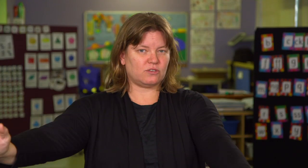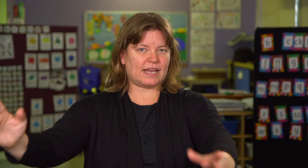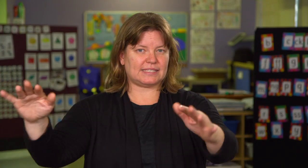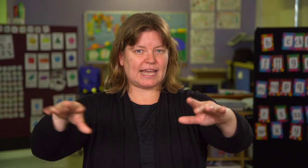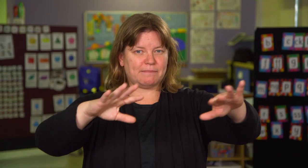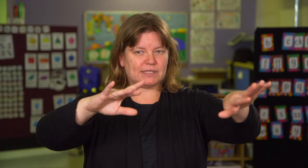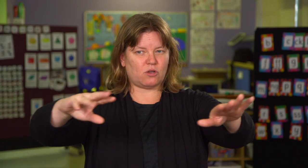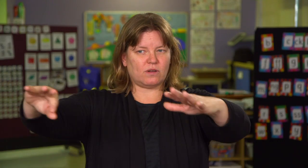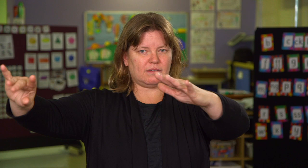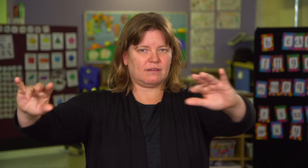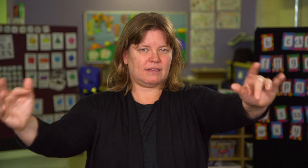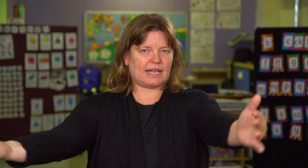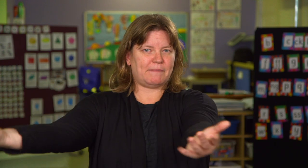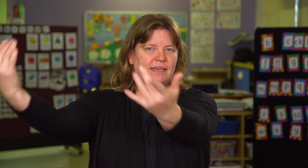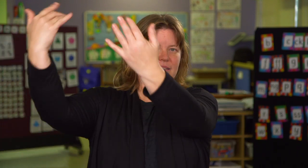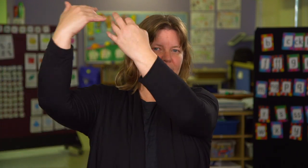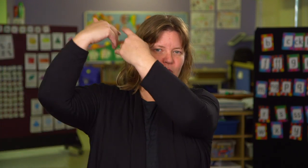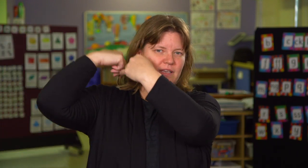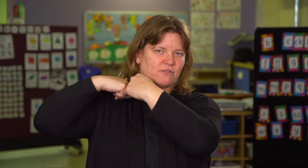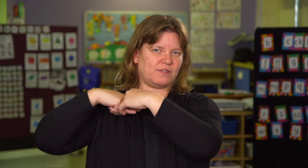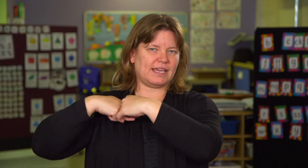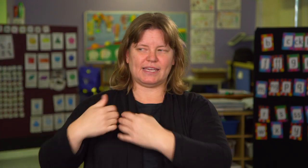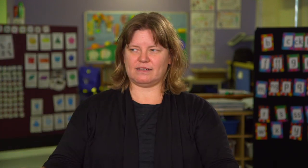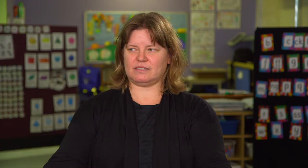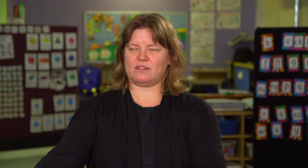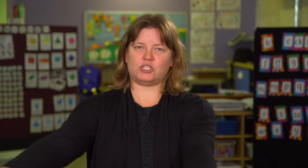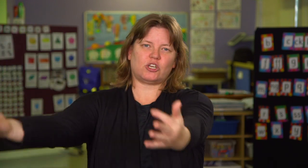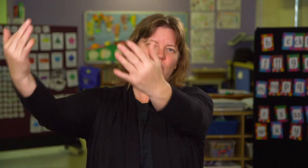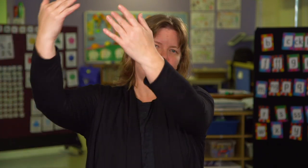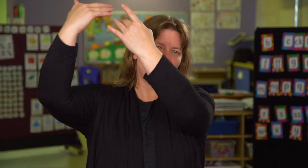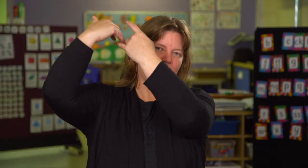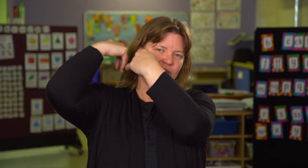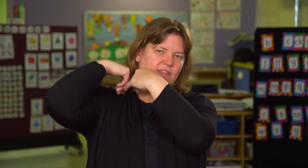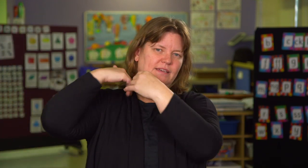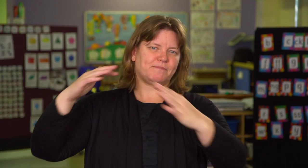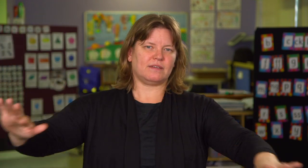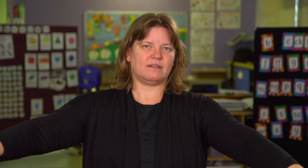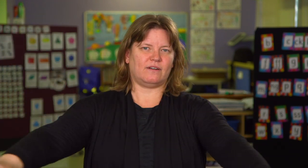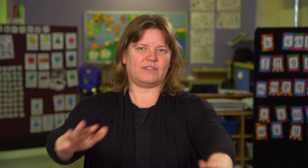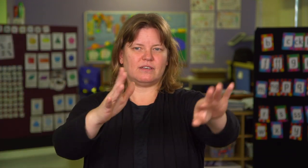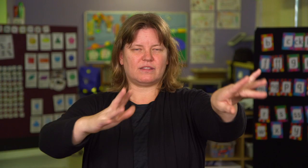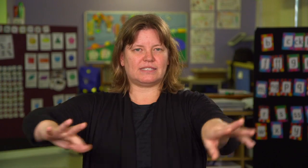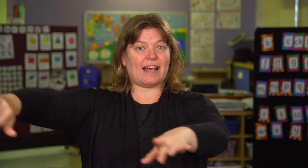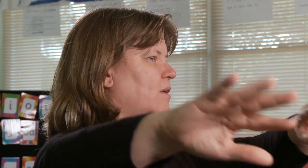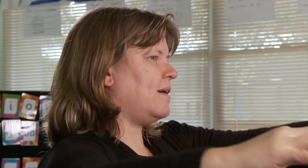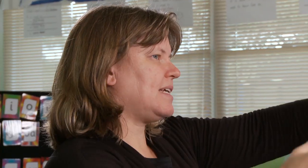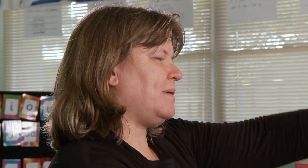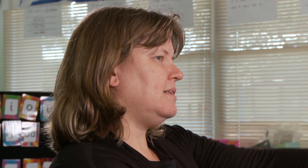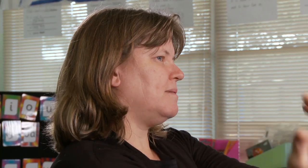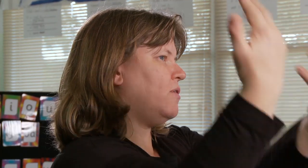that same song coming into their body through their ear. So they show the movement of the sound waves coming into the